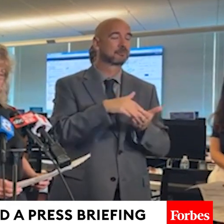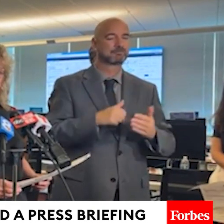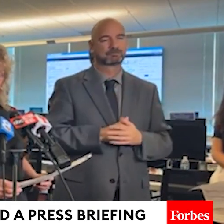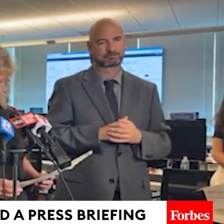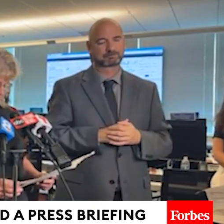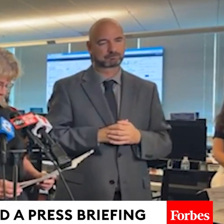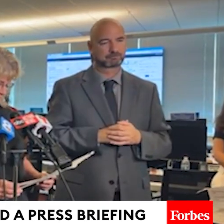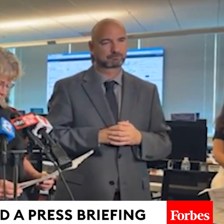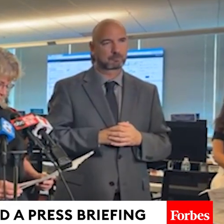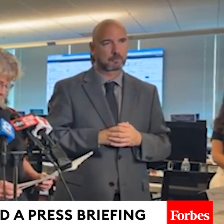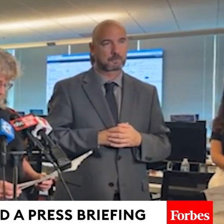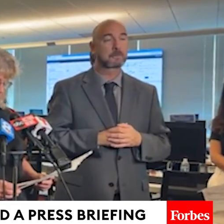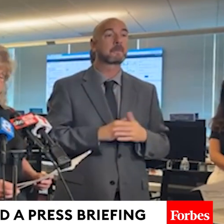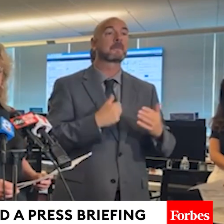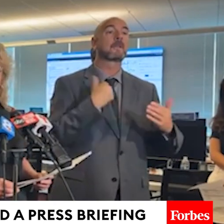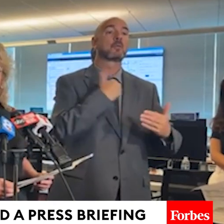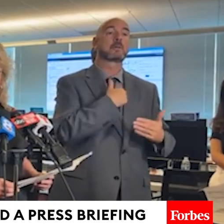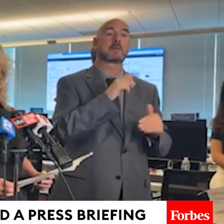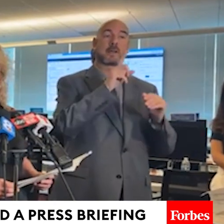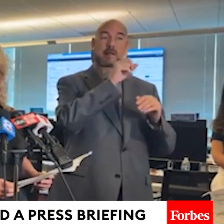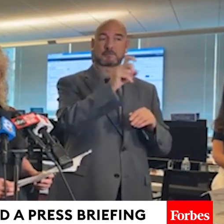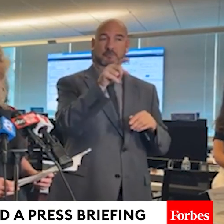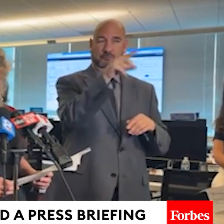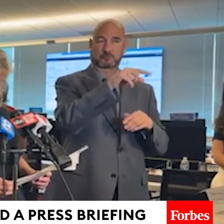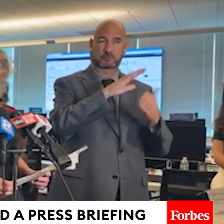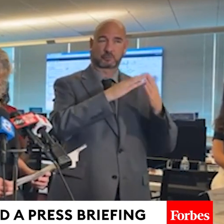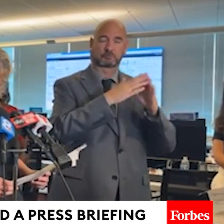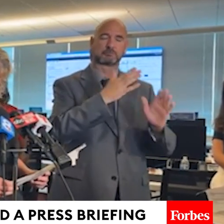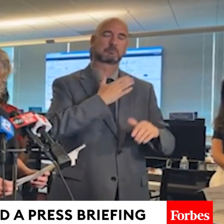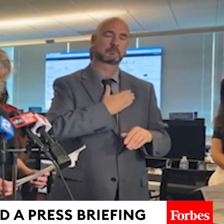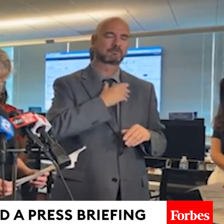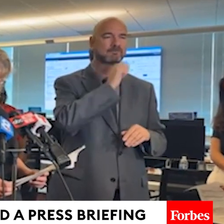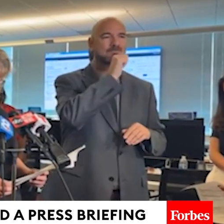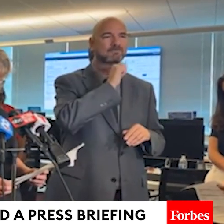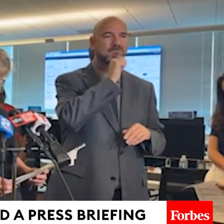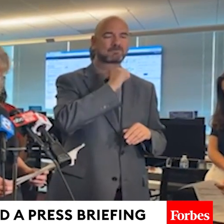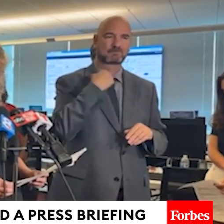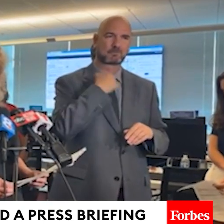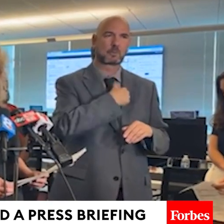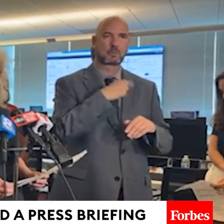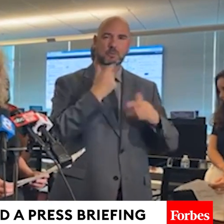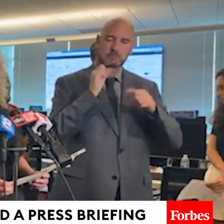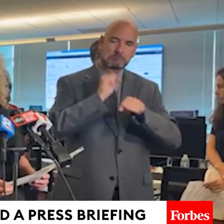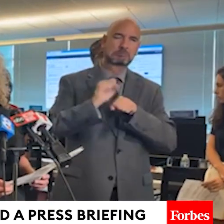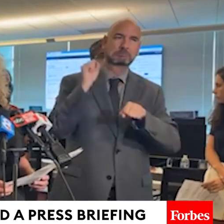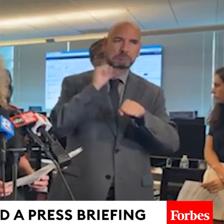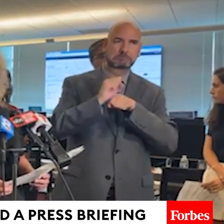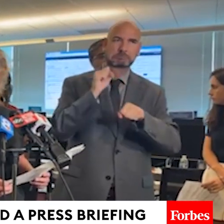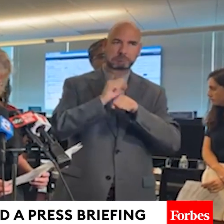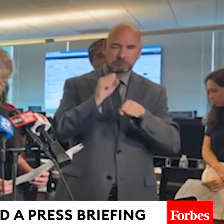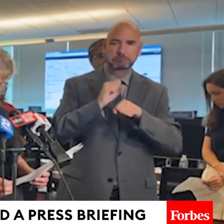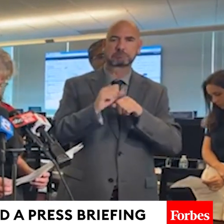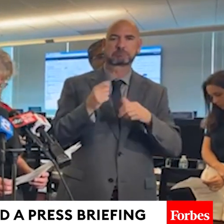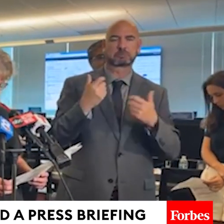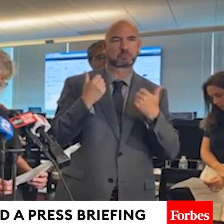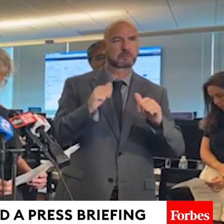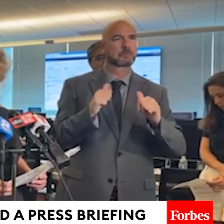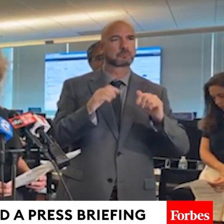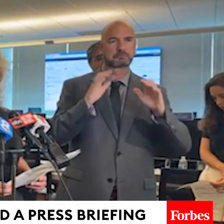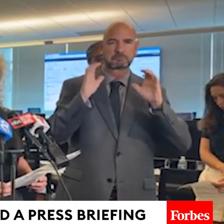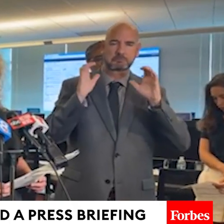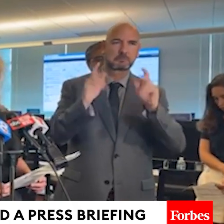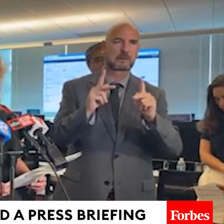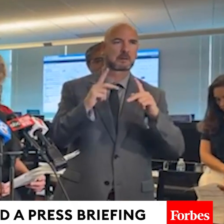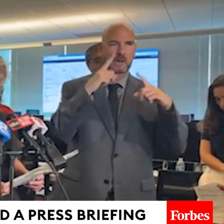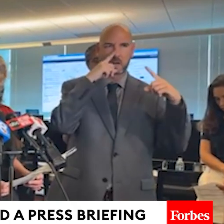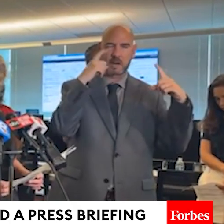We ask for the community's patience and understanding as we proceed through this complex and painstaking restoration